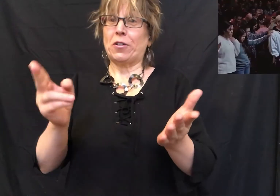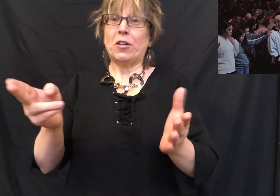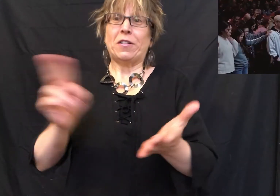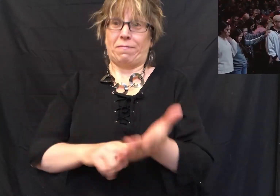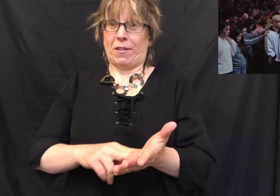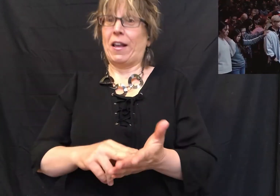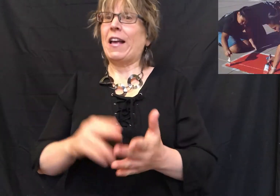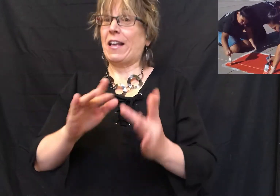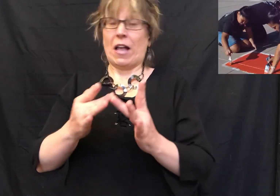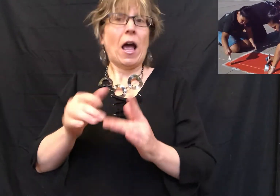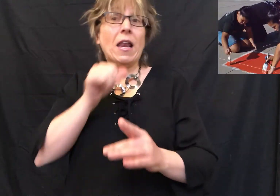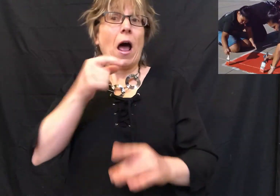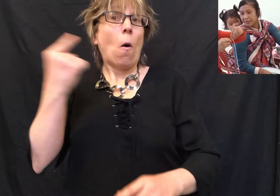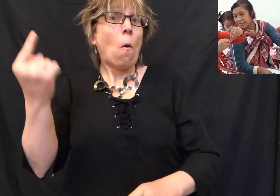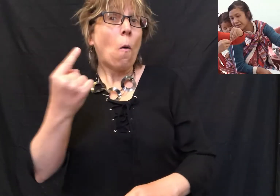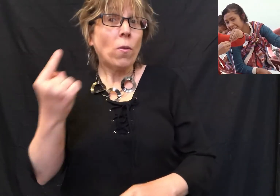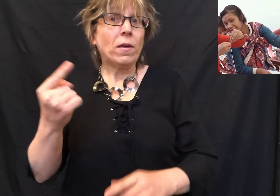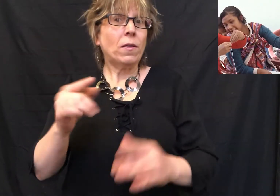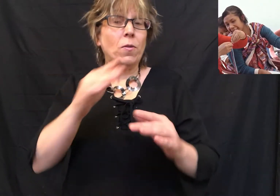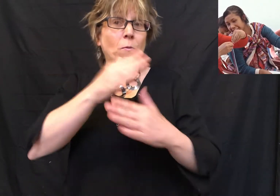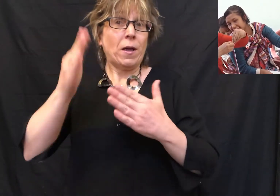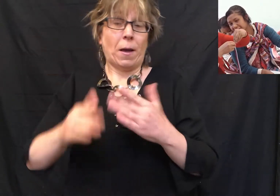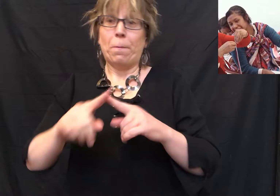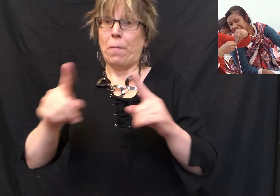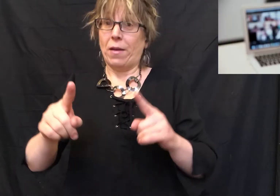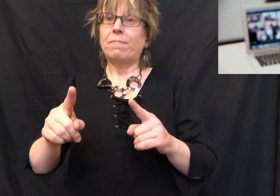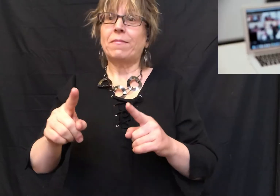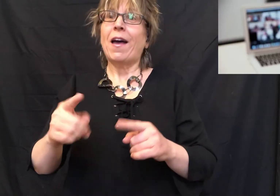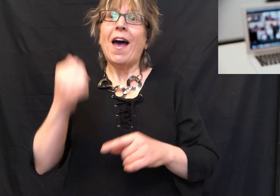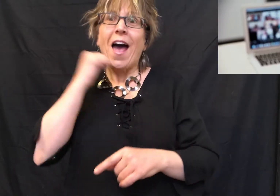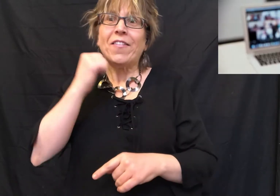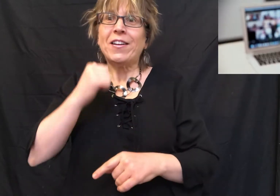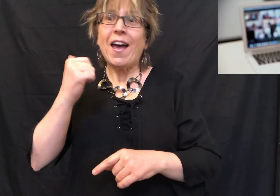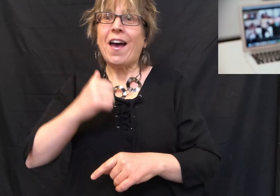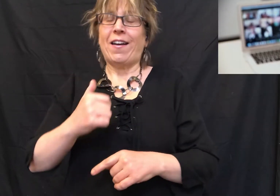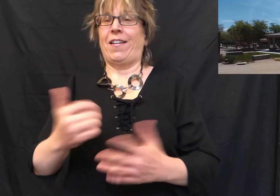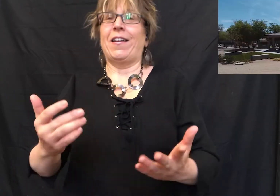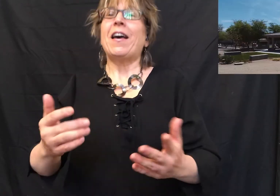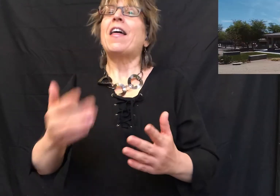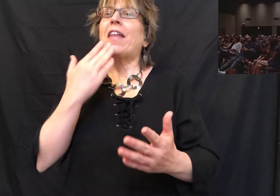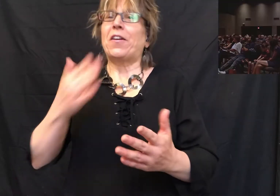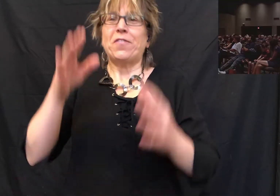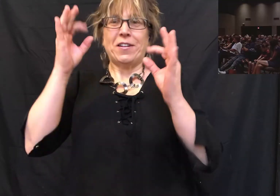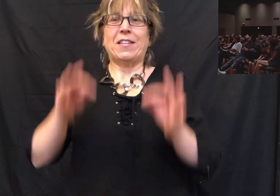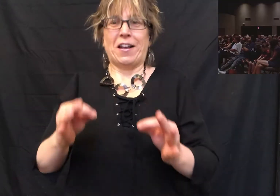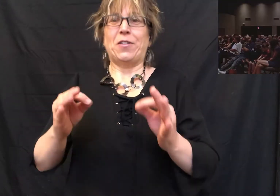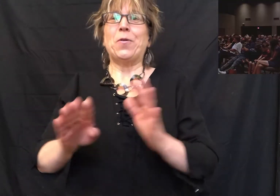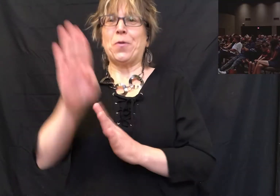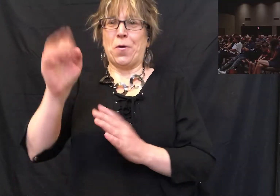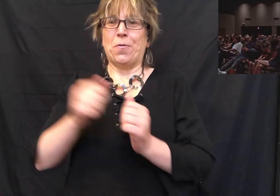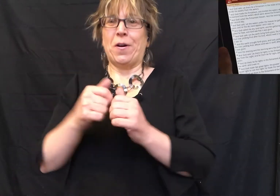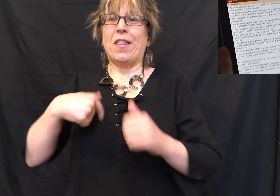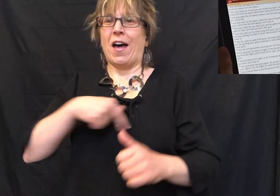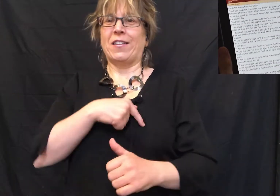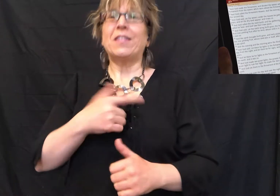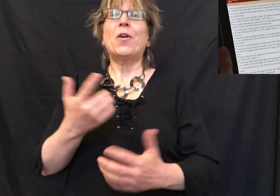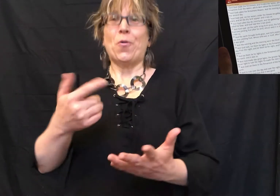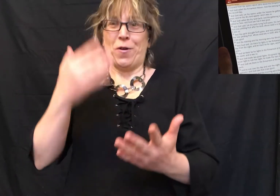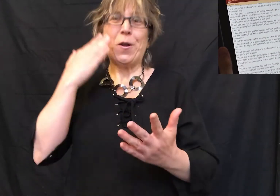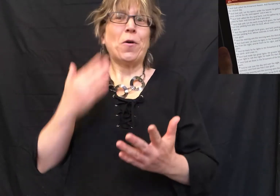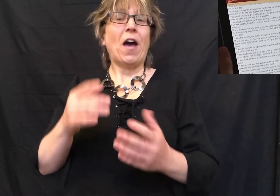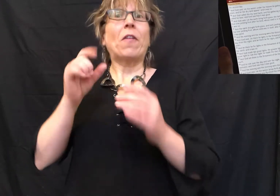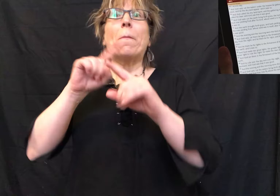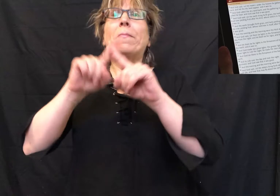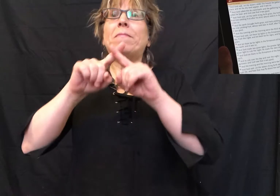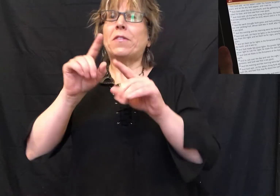growing online. Not just on the weekends, tuning in all throughout the week. Thank you for making the choice to grow with us. We are humbled by that. We know you have so